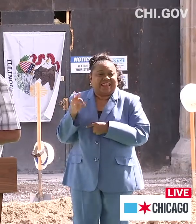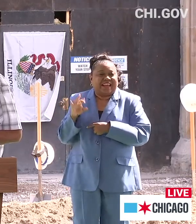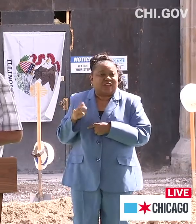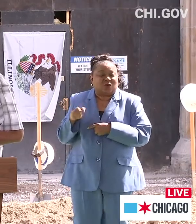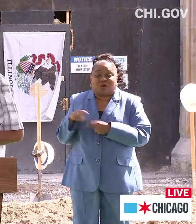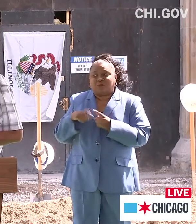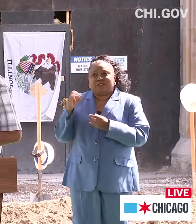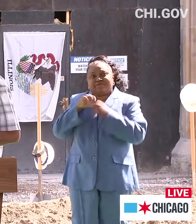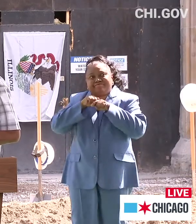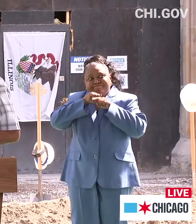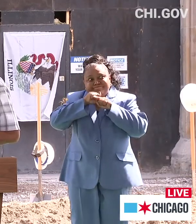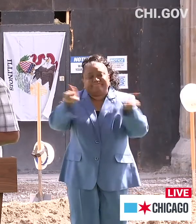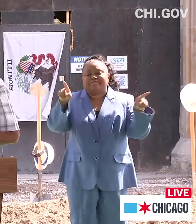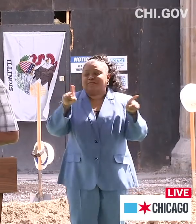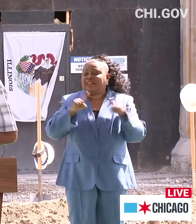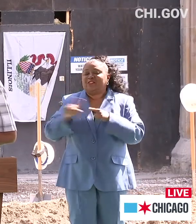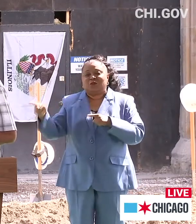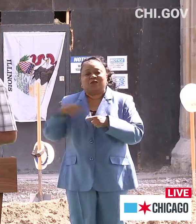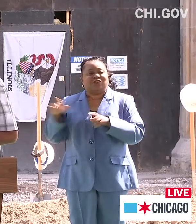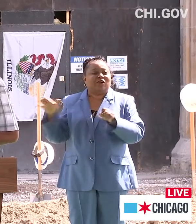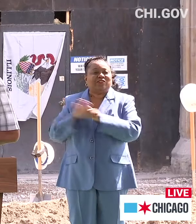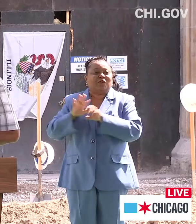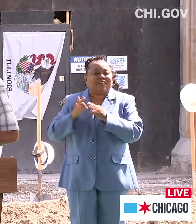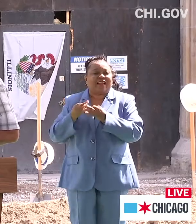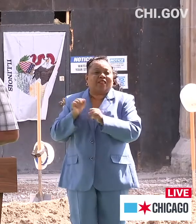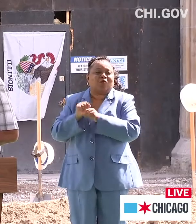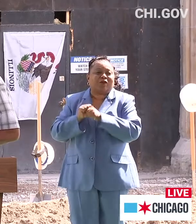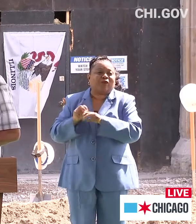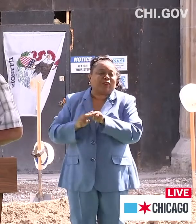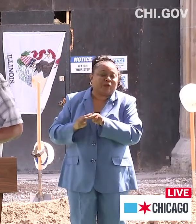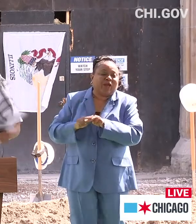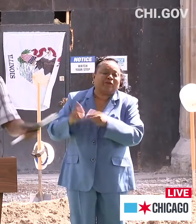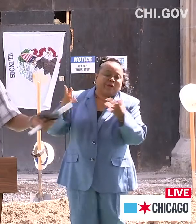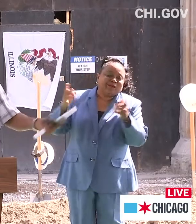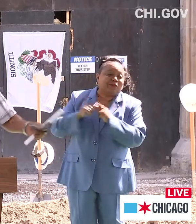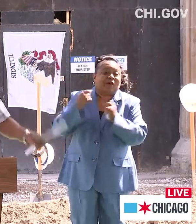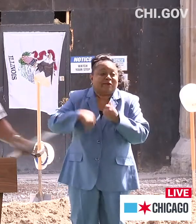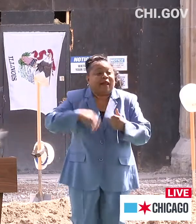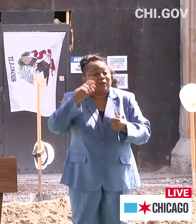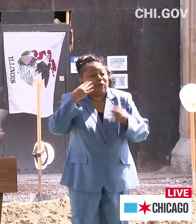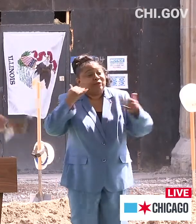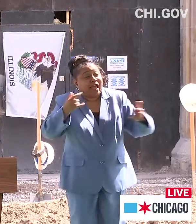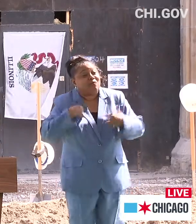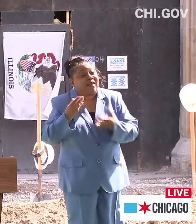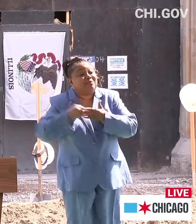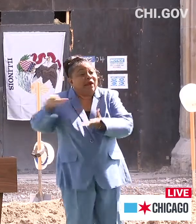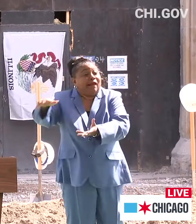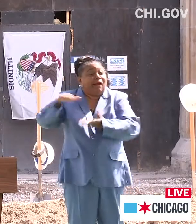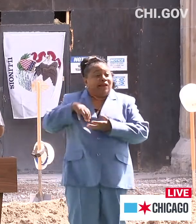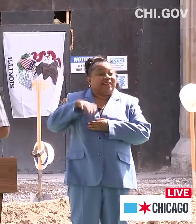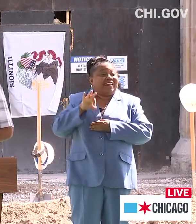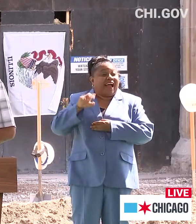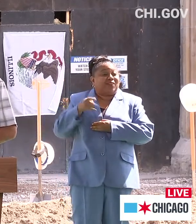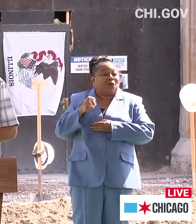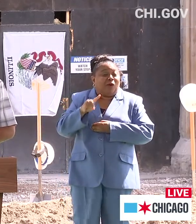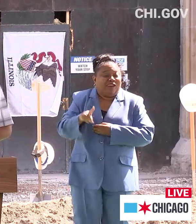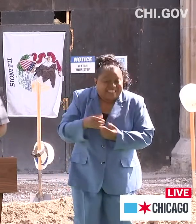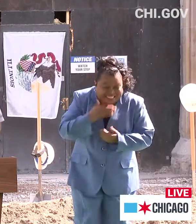Ward, but you let it out the bag that you and your entire family work for the railroad, so everybody knows now why the money's coming to the Ninth